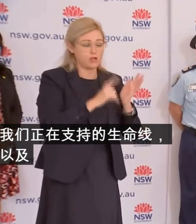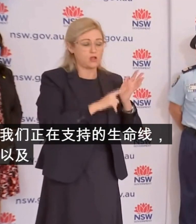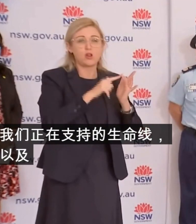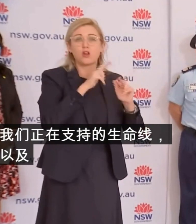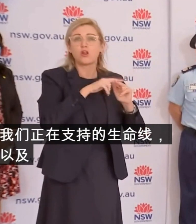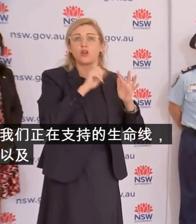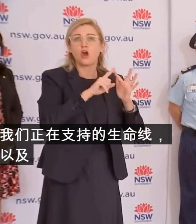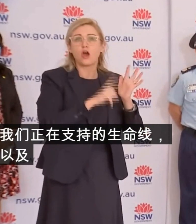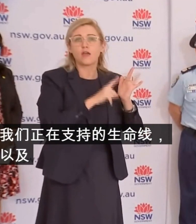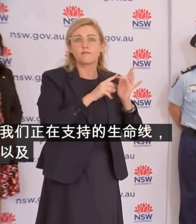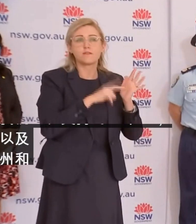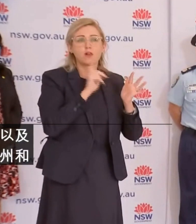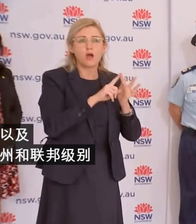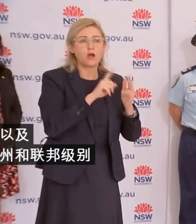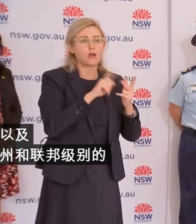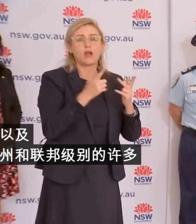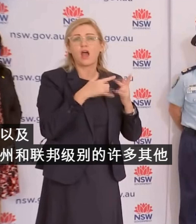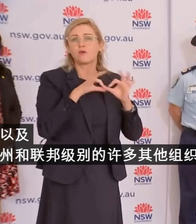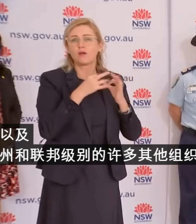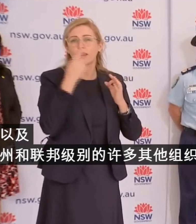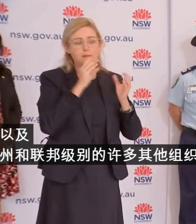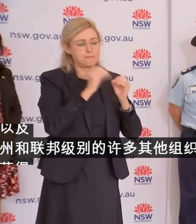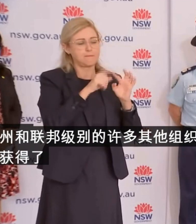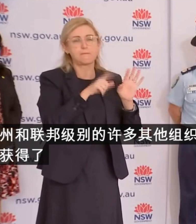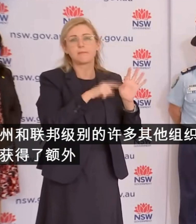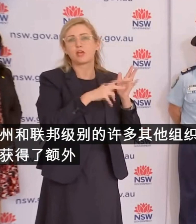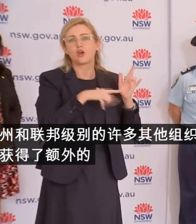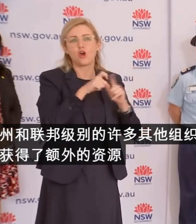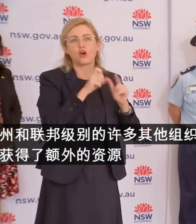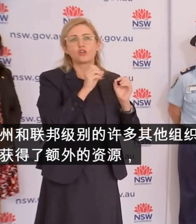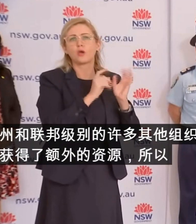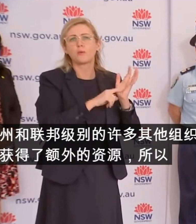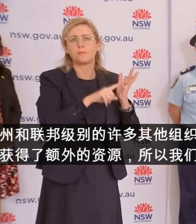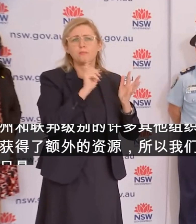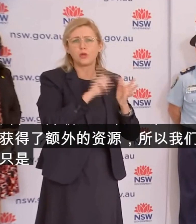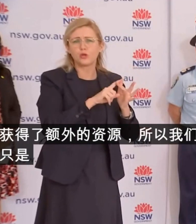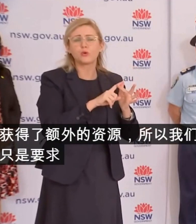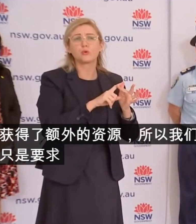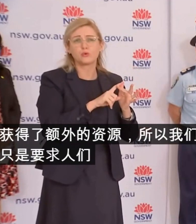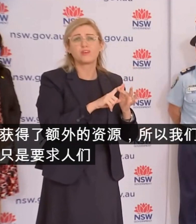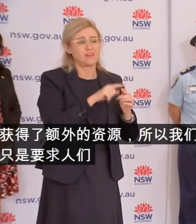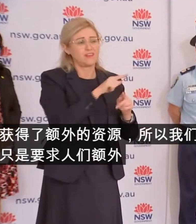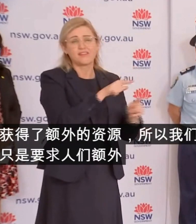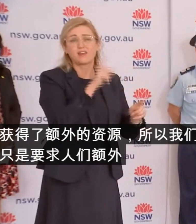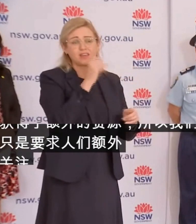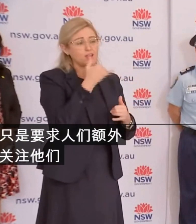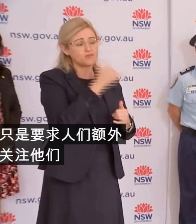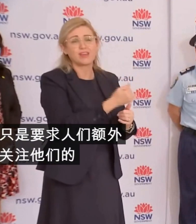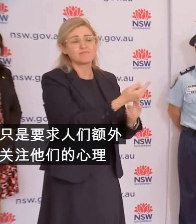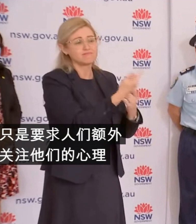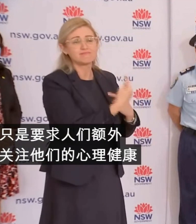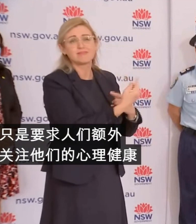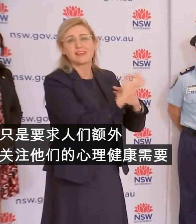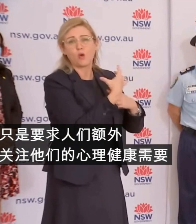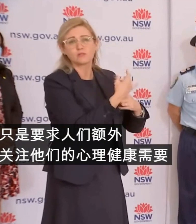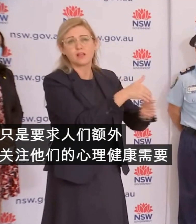Beyond Blue, and many other organisations at state and federal level who are provided that additional resource. So we just ask people to pay additional attention